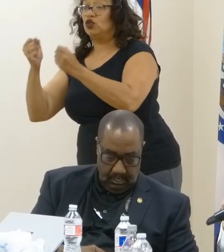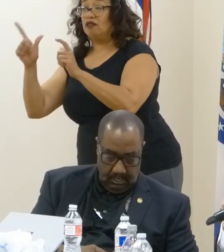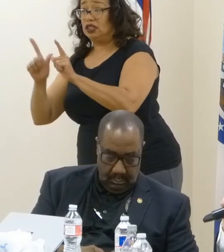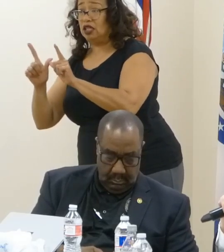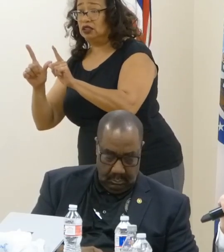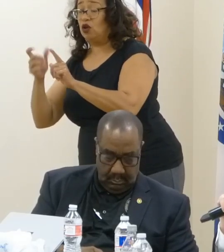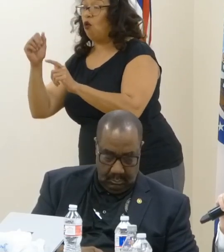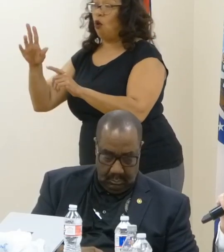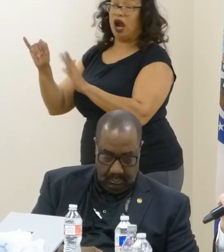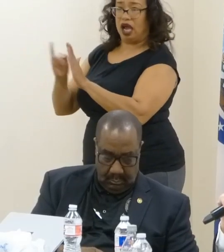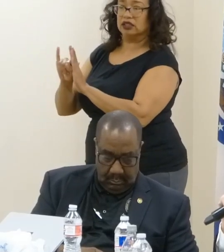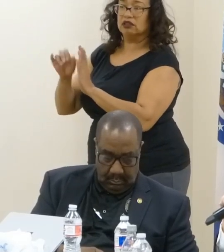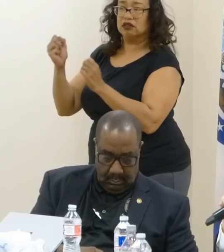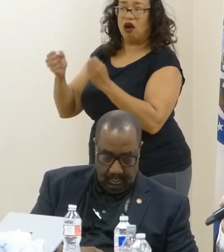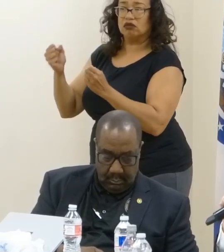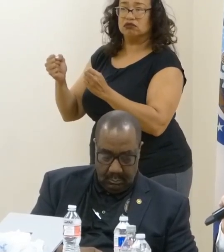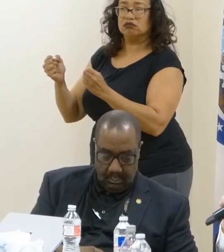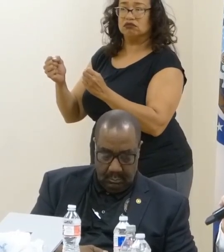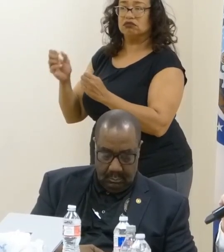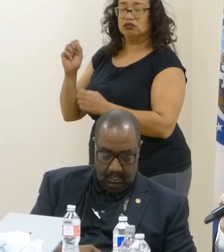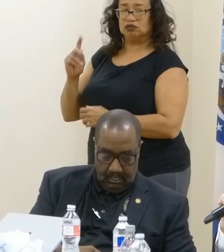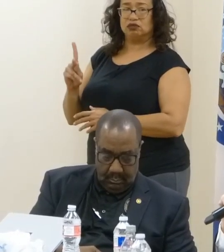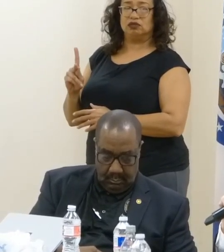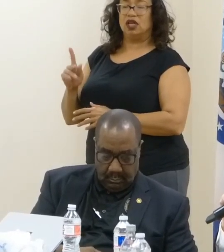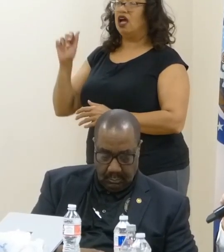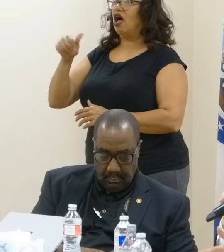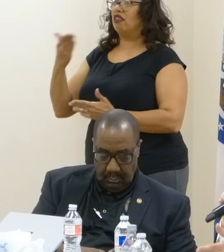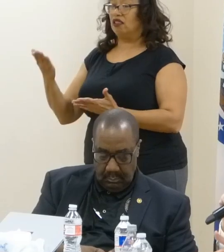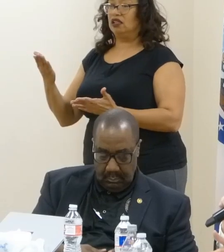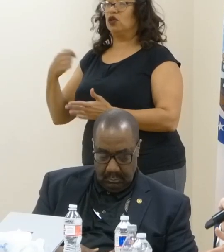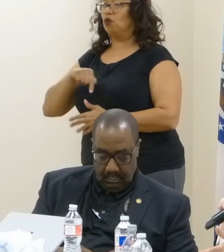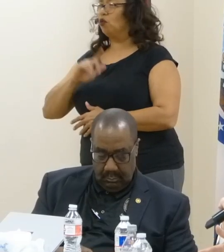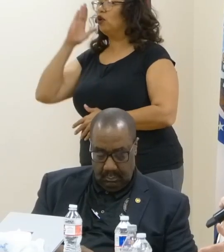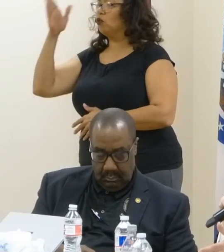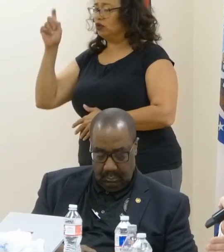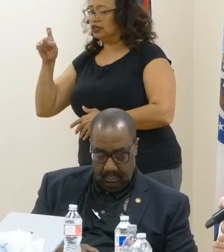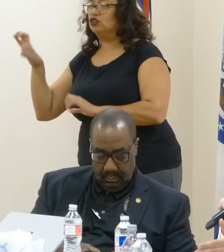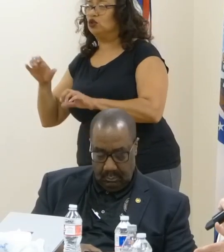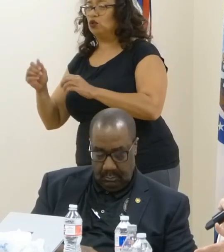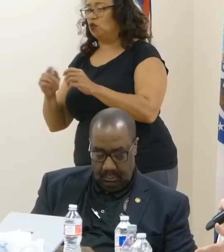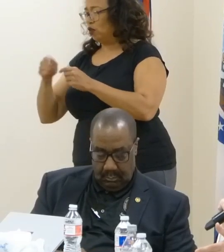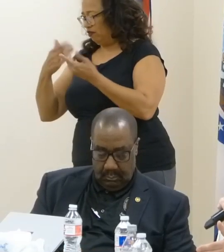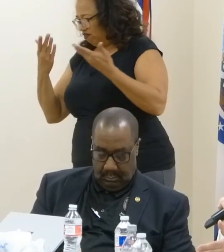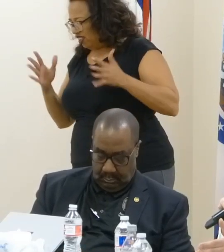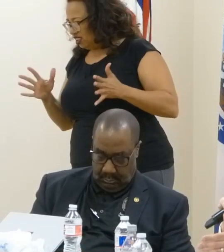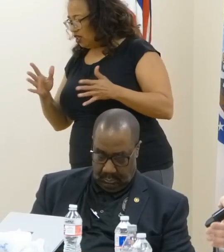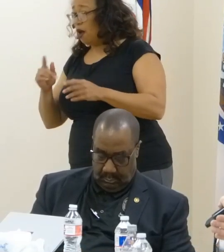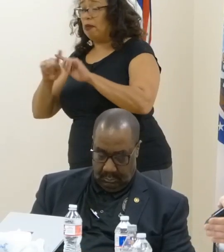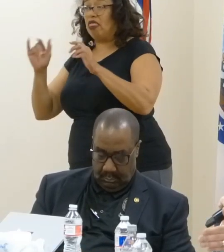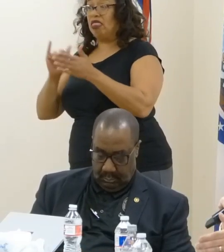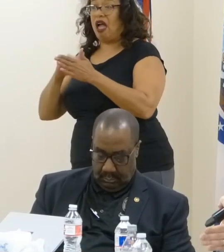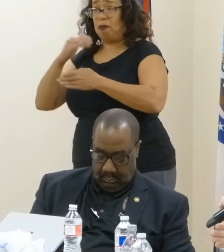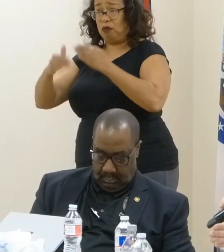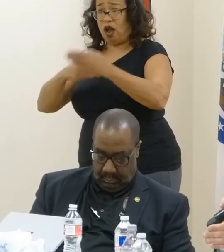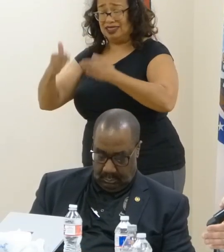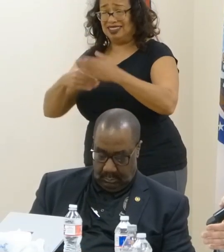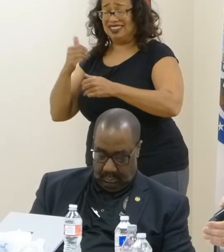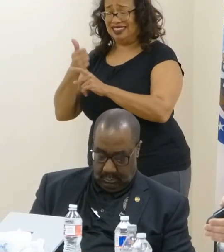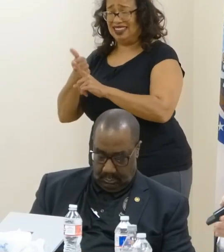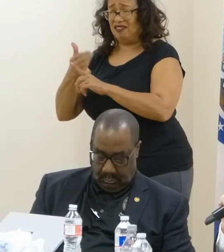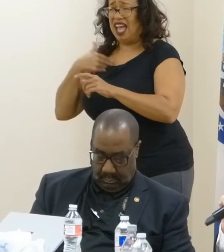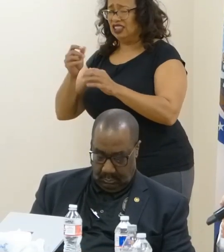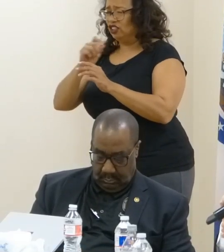non-driver's identification card. And other things are things that we'll do after the fact or during the process to make